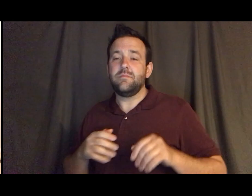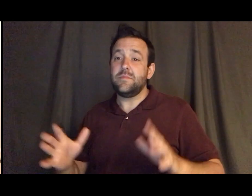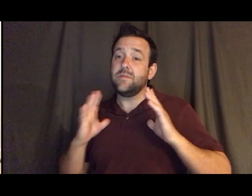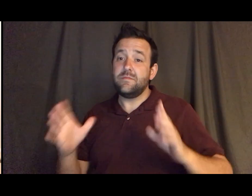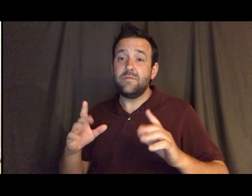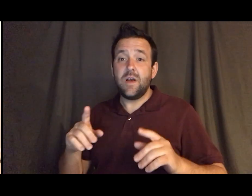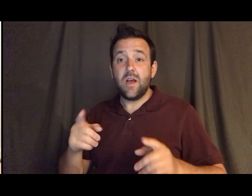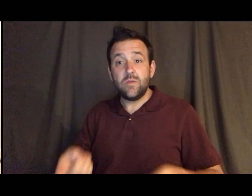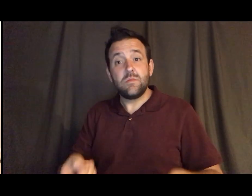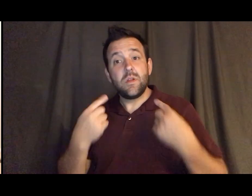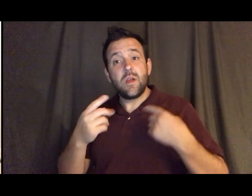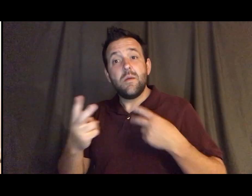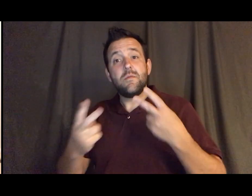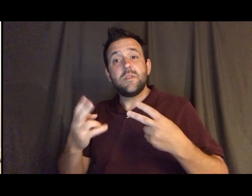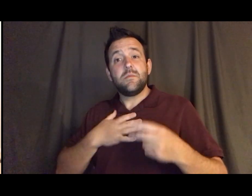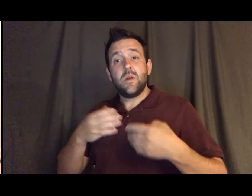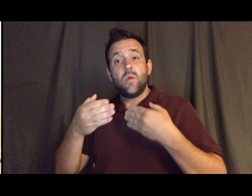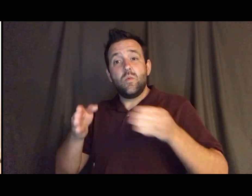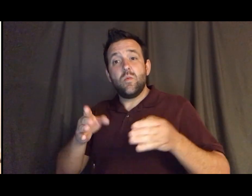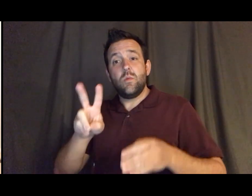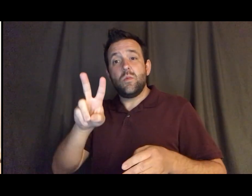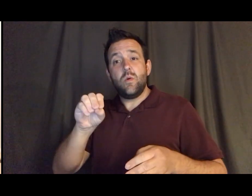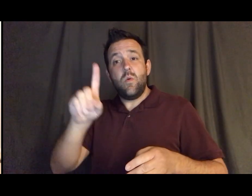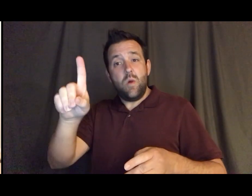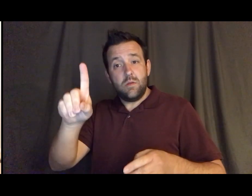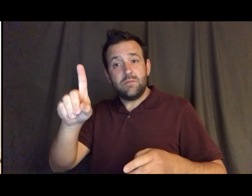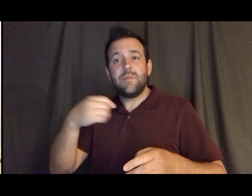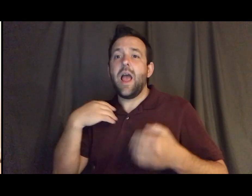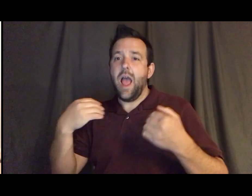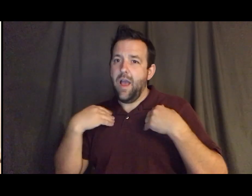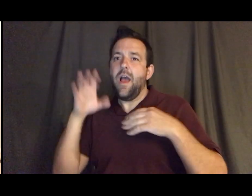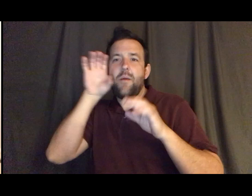201. I do have pictures. I miss you all.